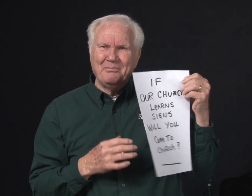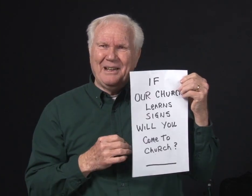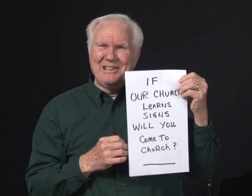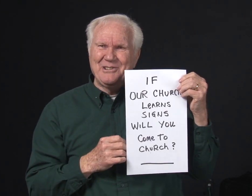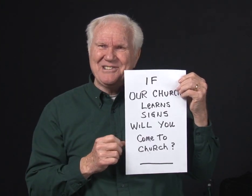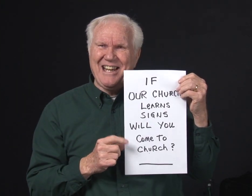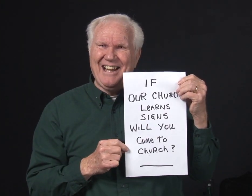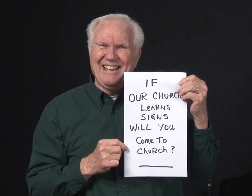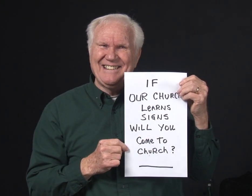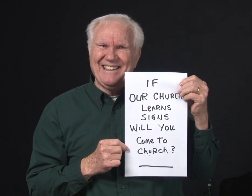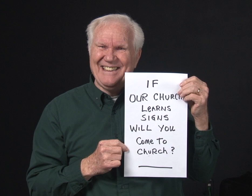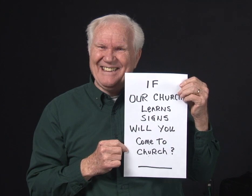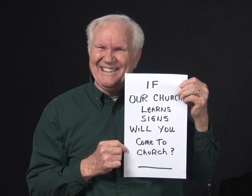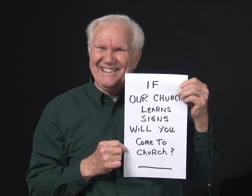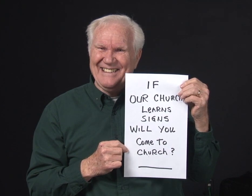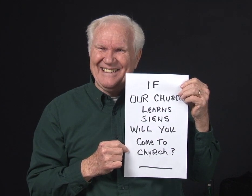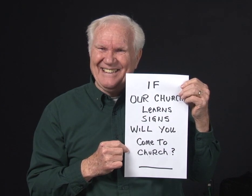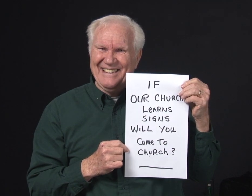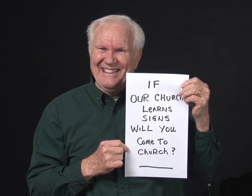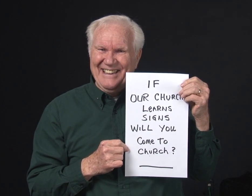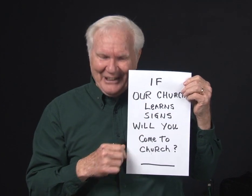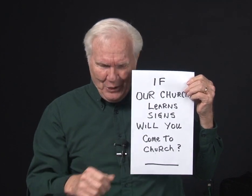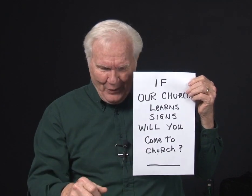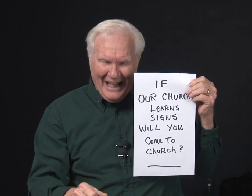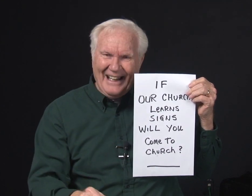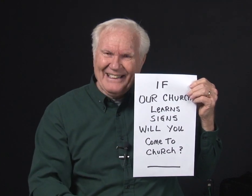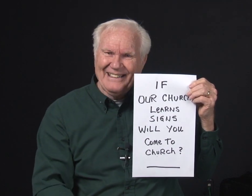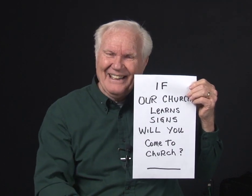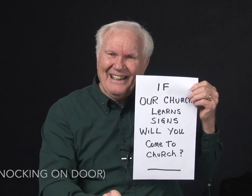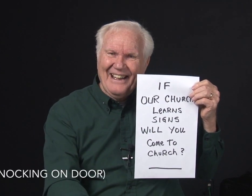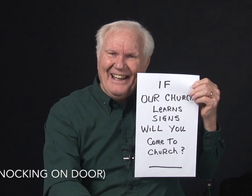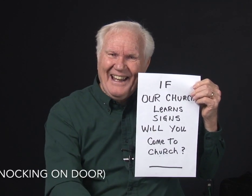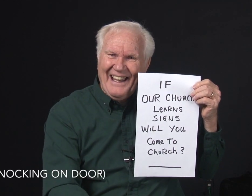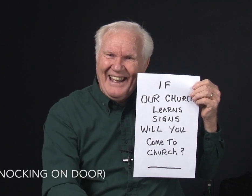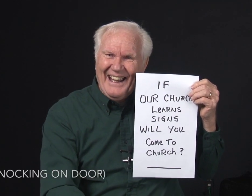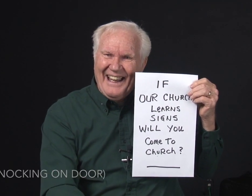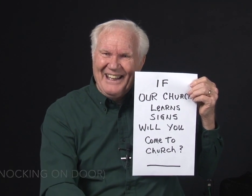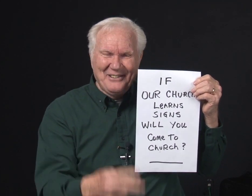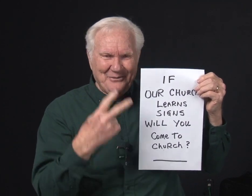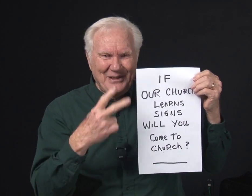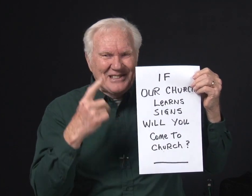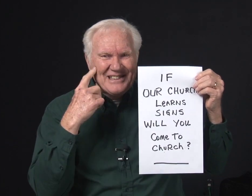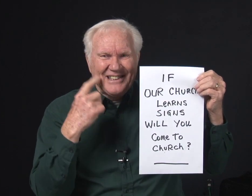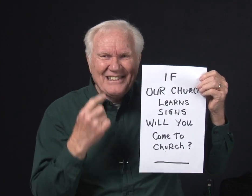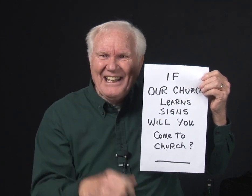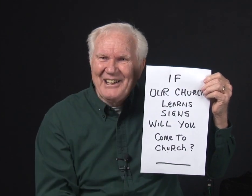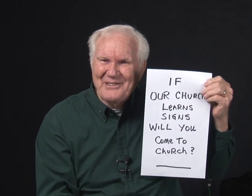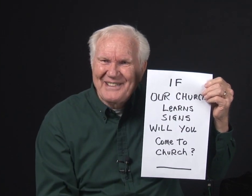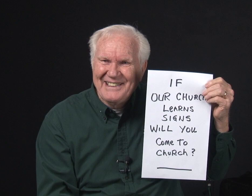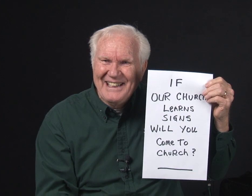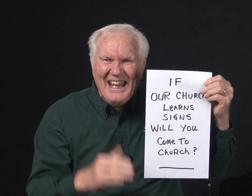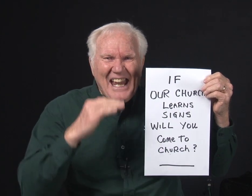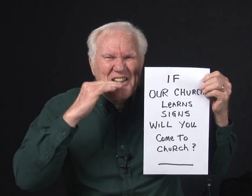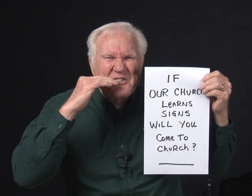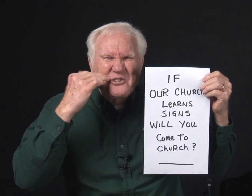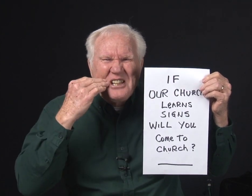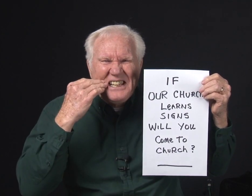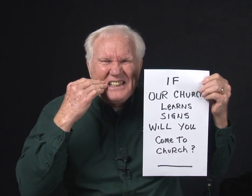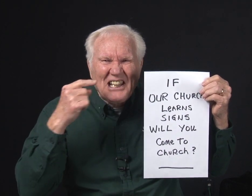Make you a sign. Go out and visit the deaf and grin